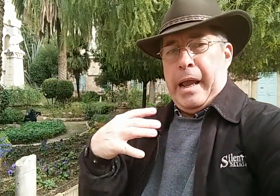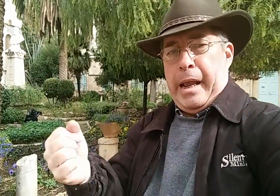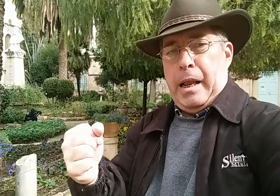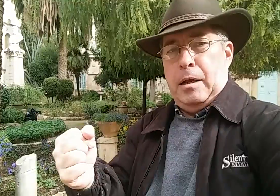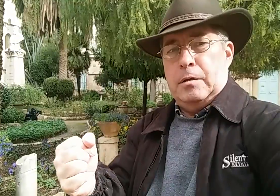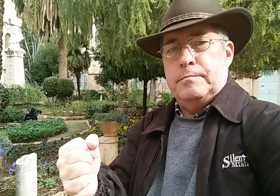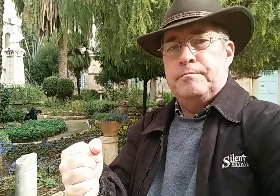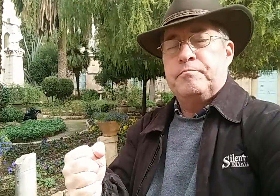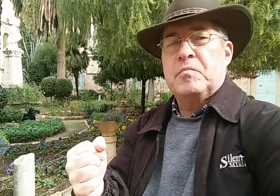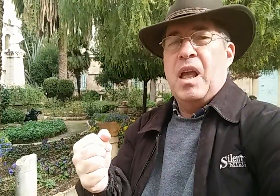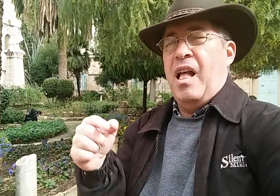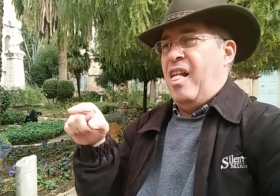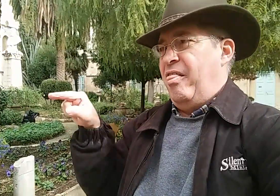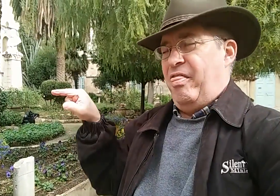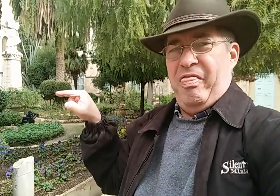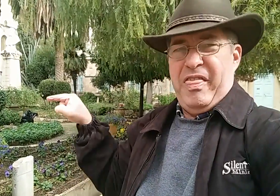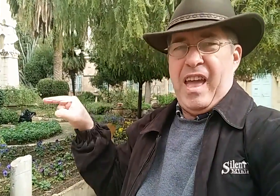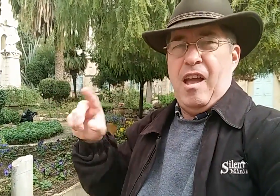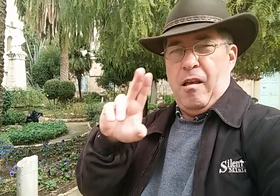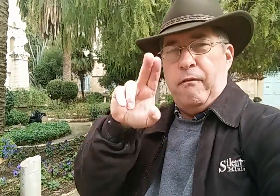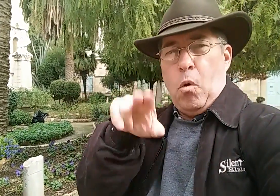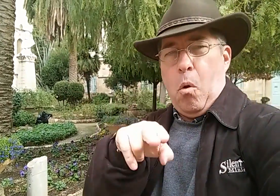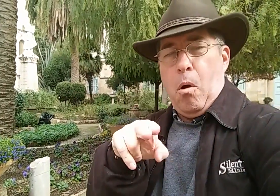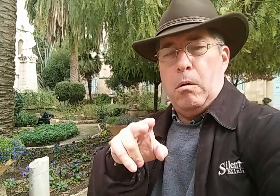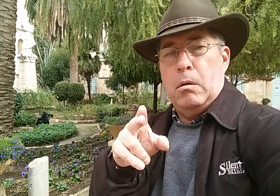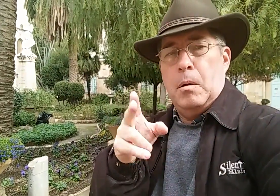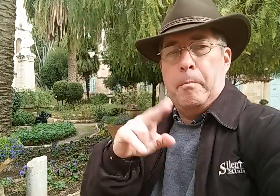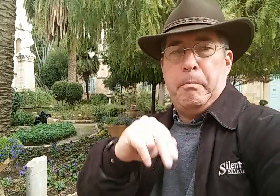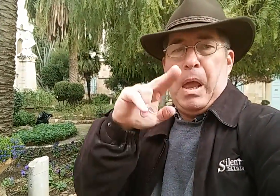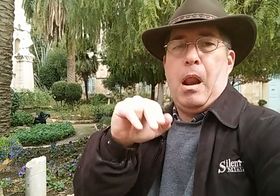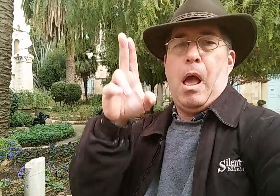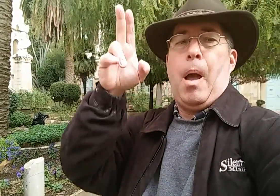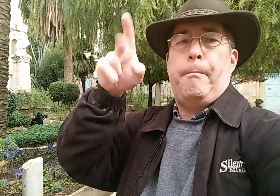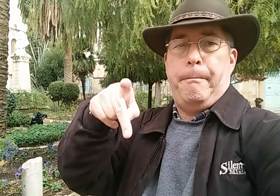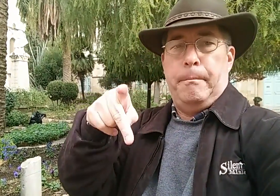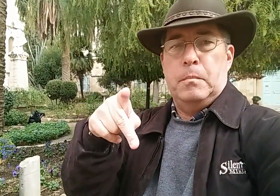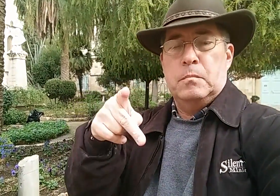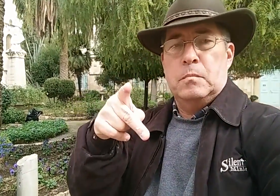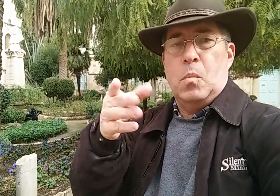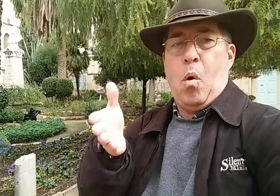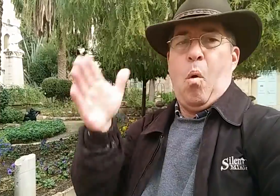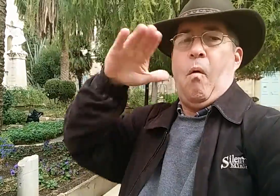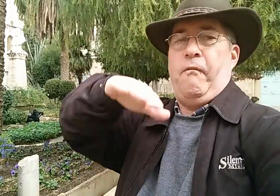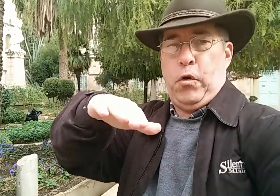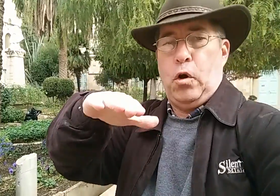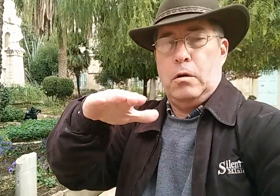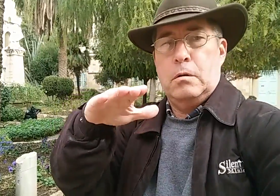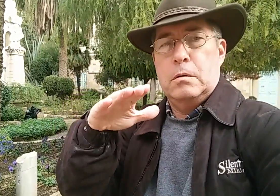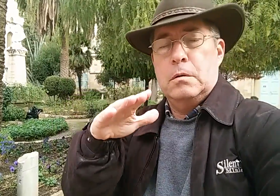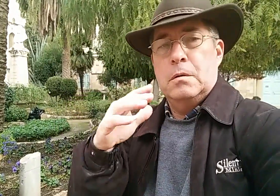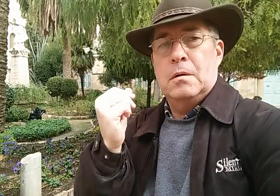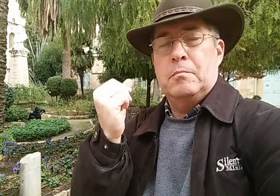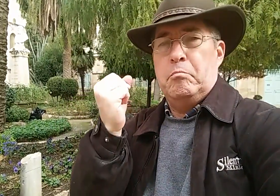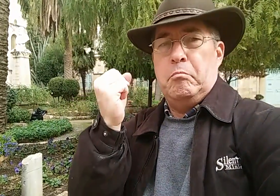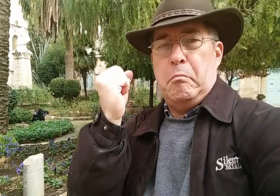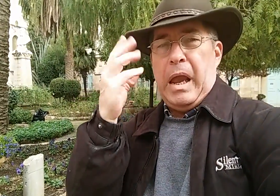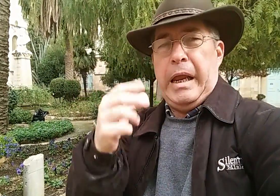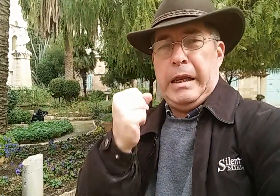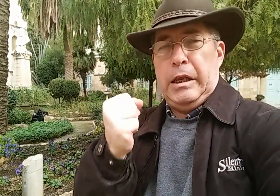So Jesus touched the man and healed him. So, of course, this has been built up since then.